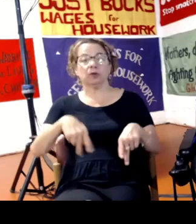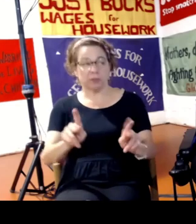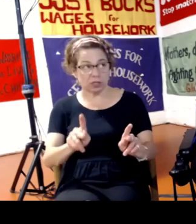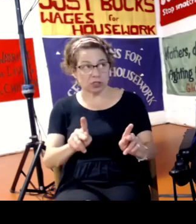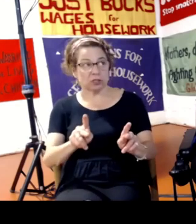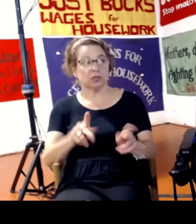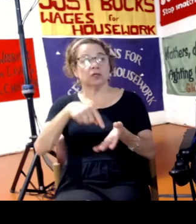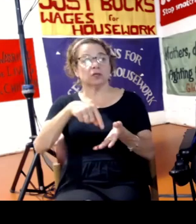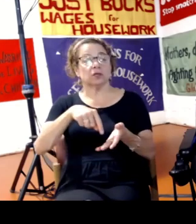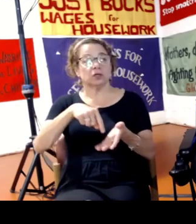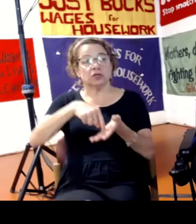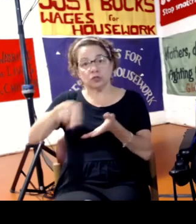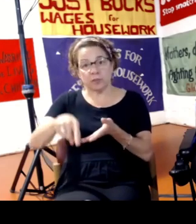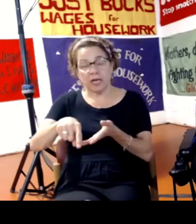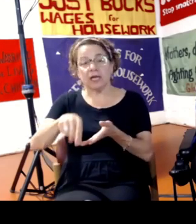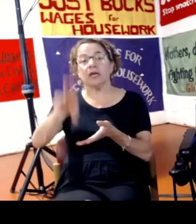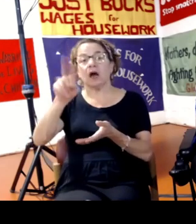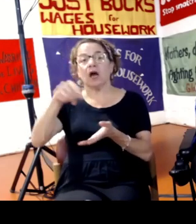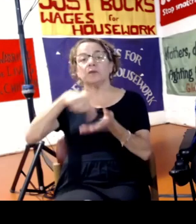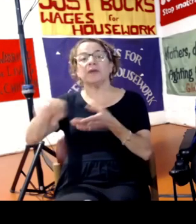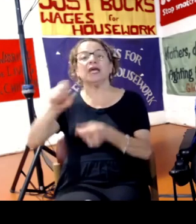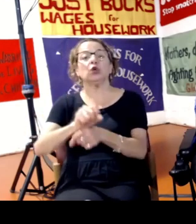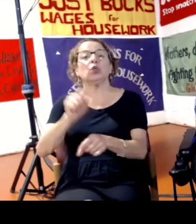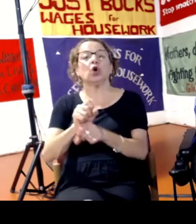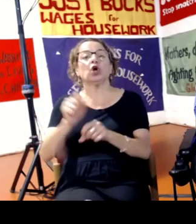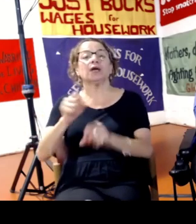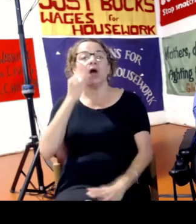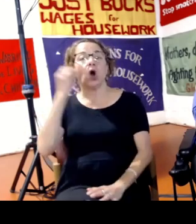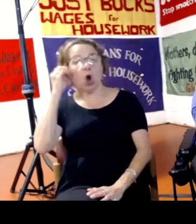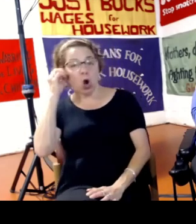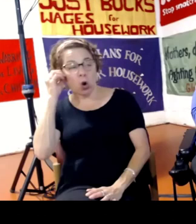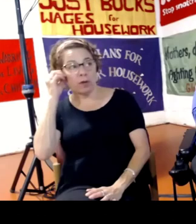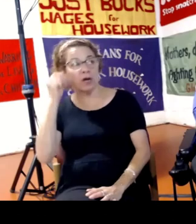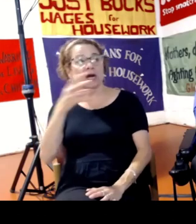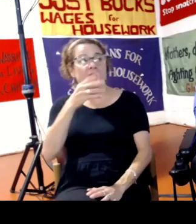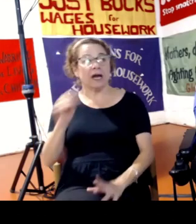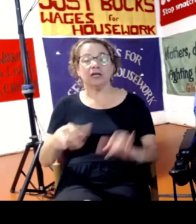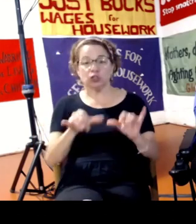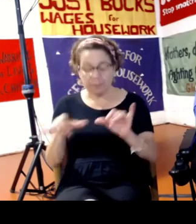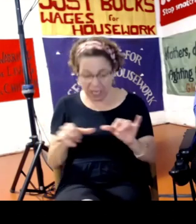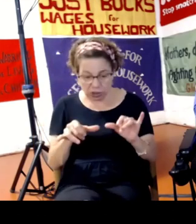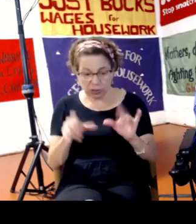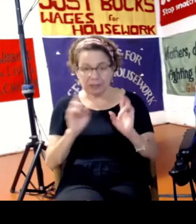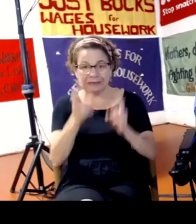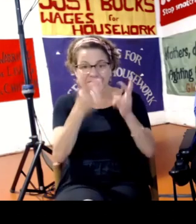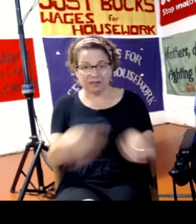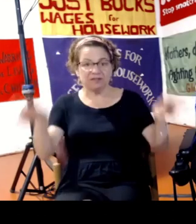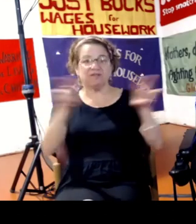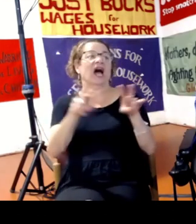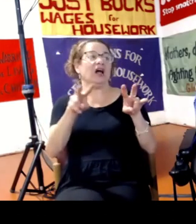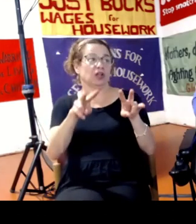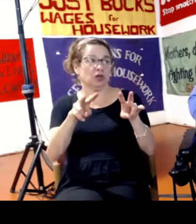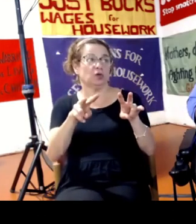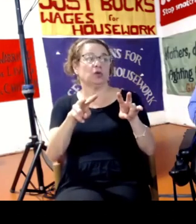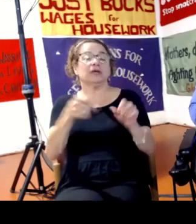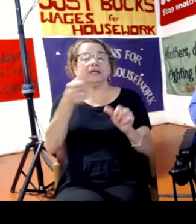work in the home, in the field, and in the community, to also measure it and value it in every